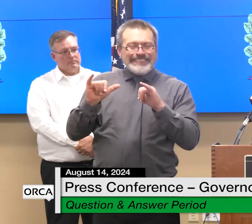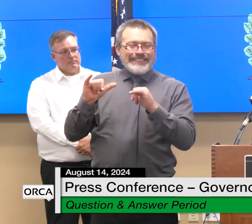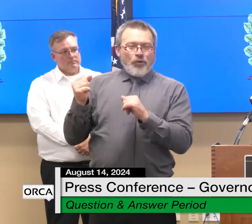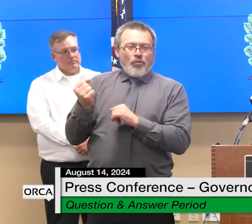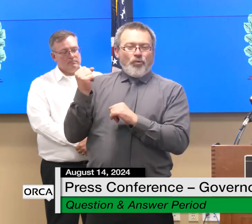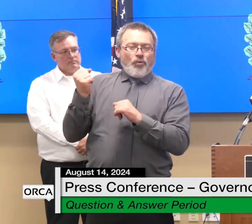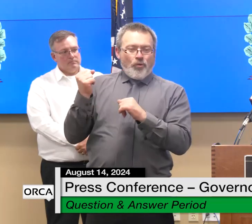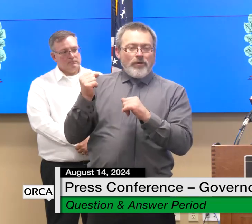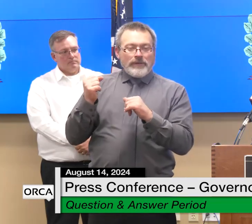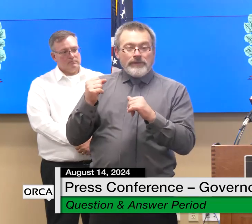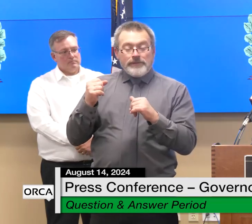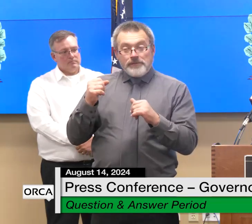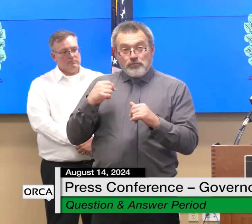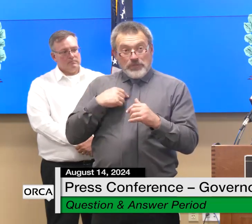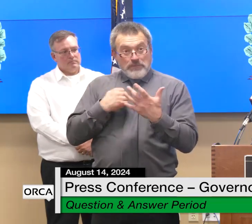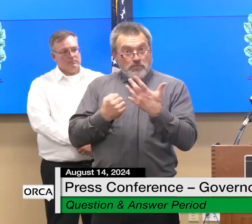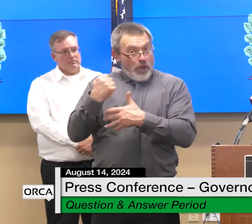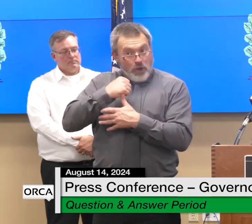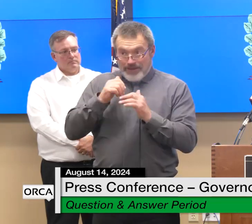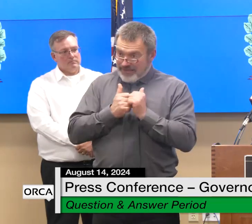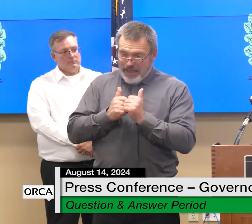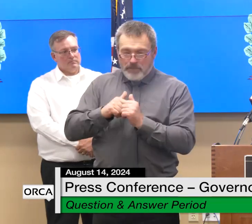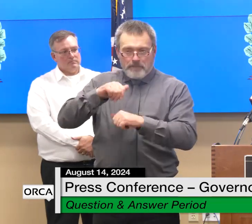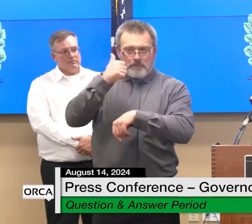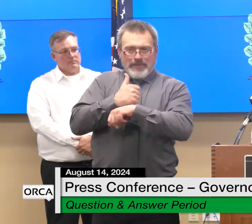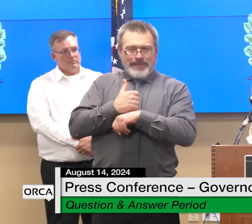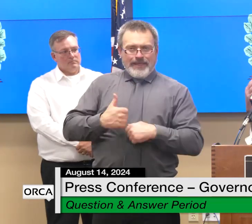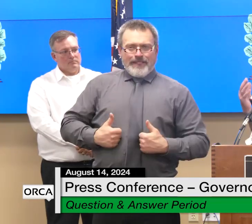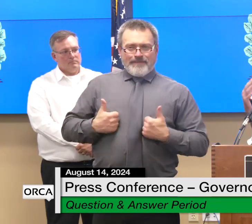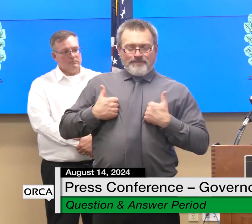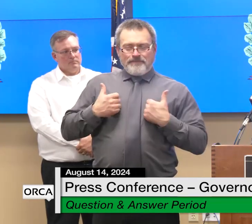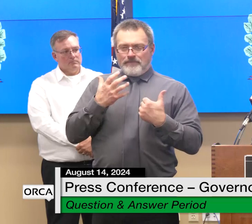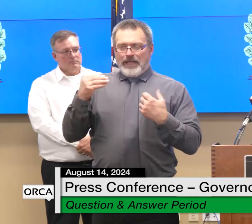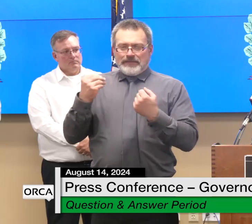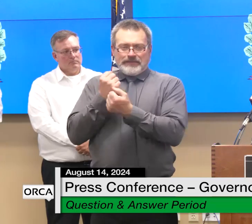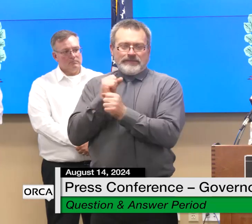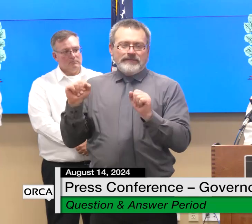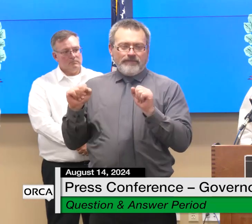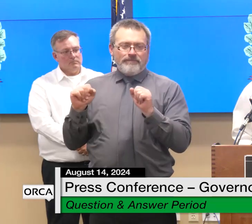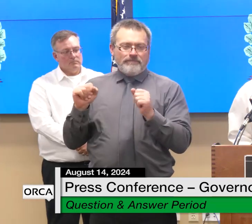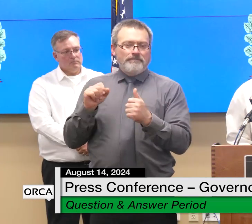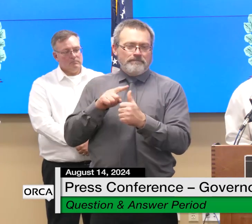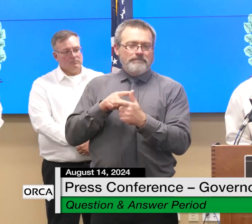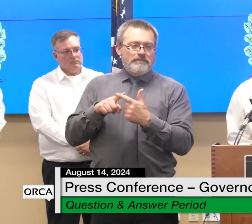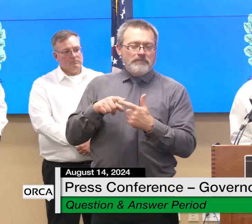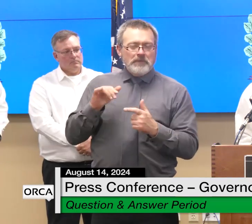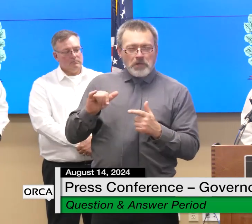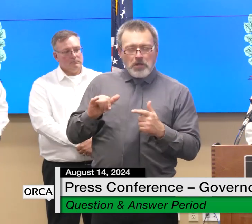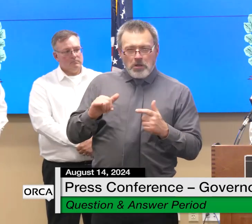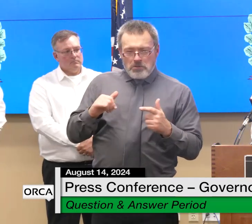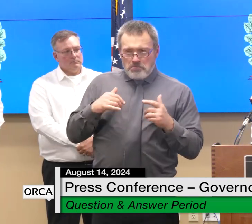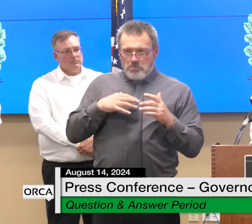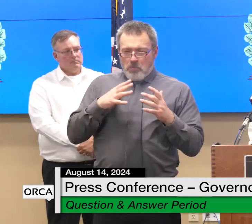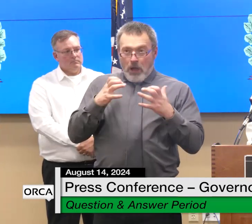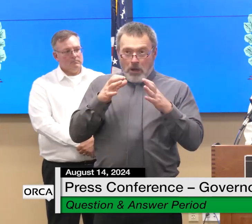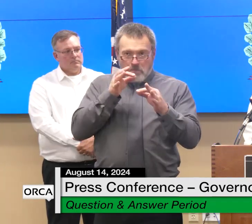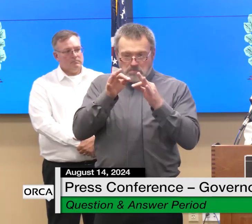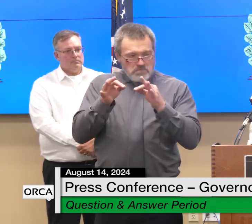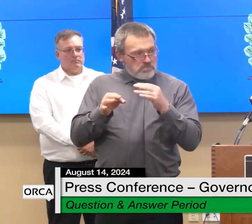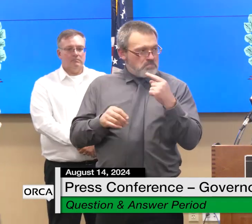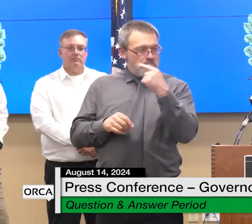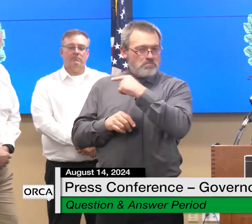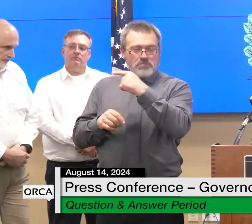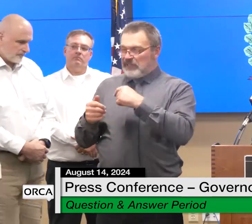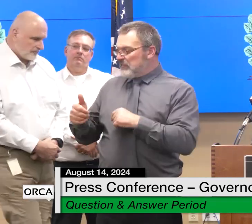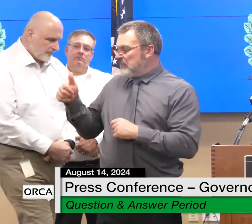but right now they seem to be managing the workload. But I'll let Joe Flynn talk about the V-Trans